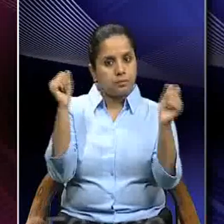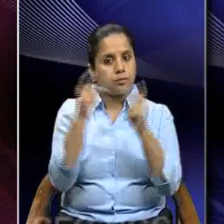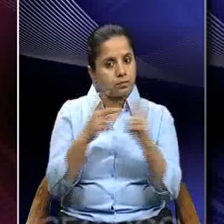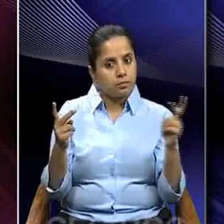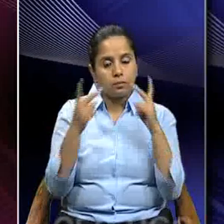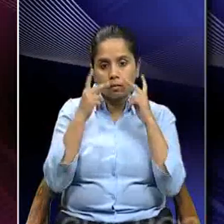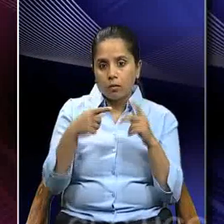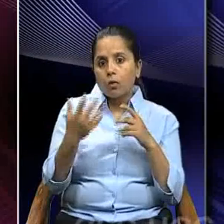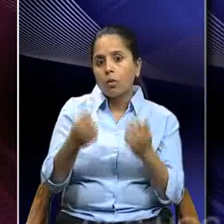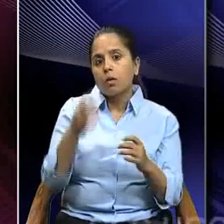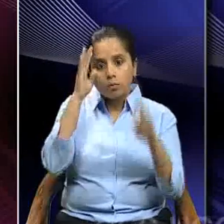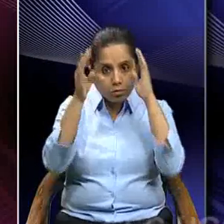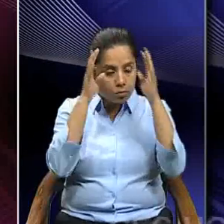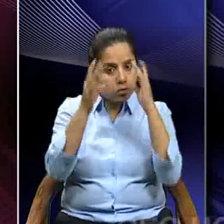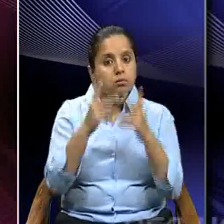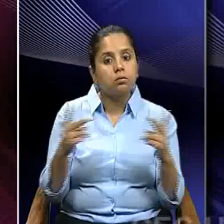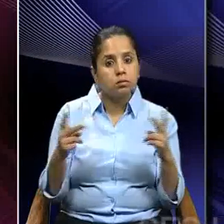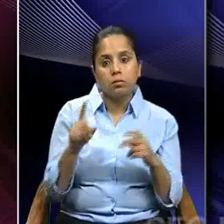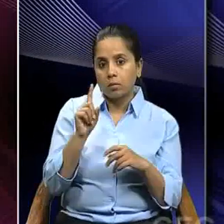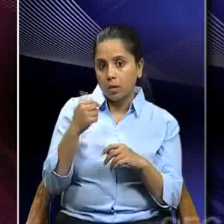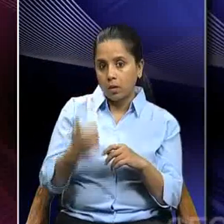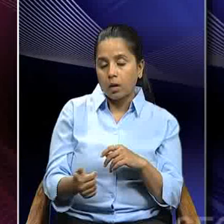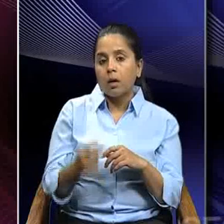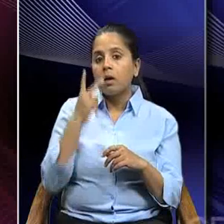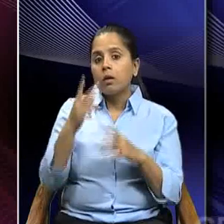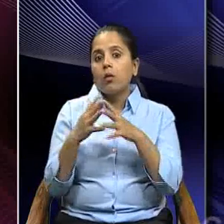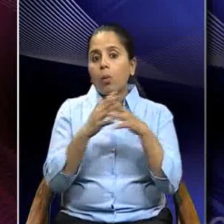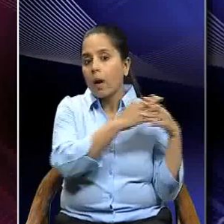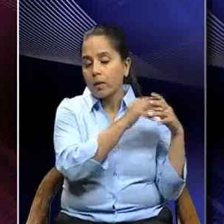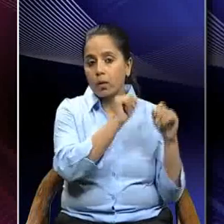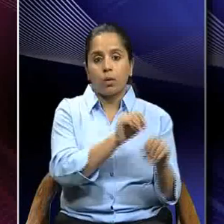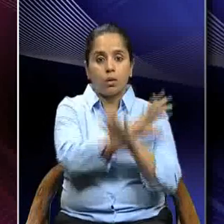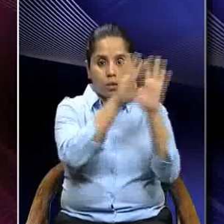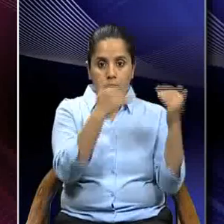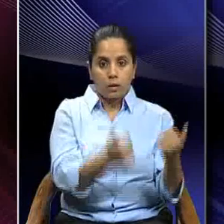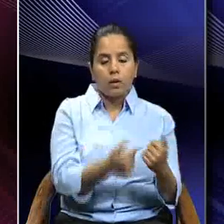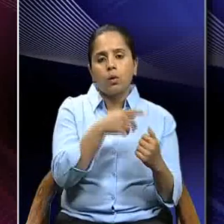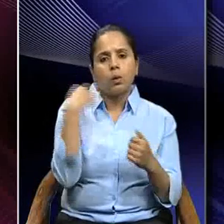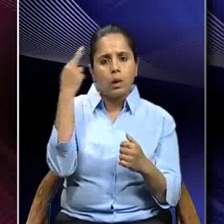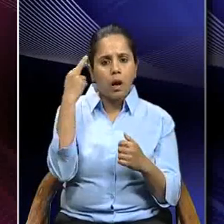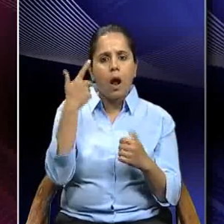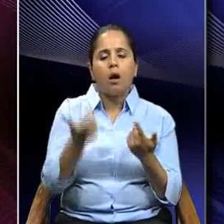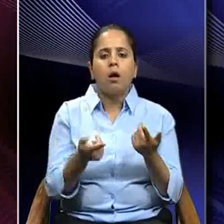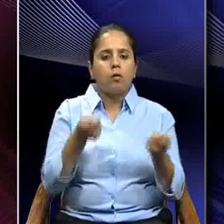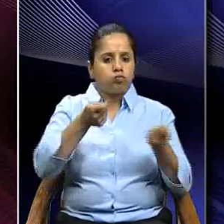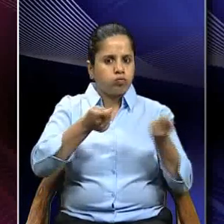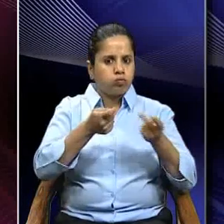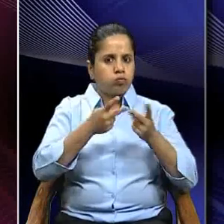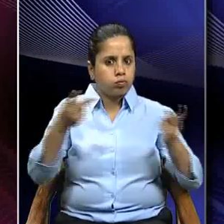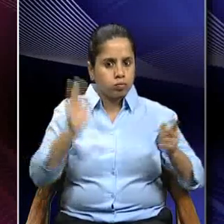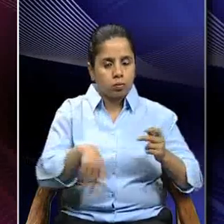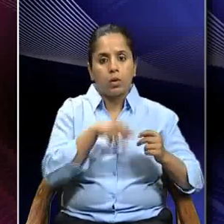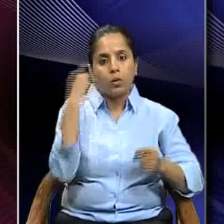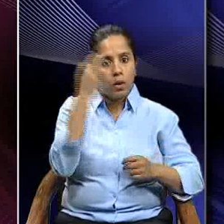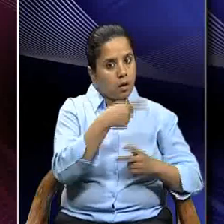looking for the creativity. Whereas the Western Enlightenment is rationality dominated. Here the dominance of rationality is